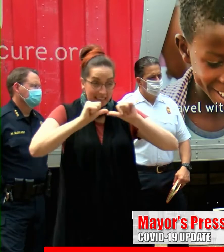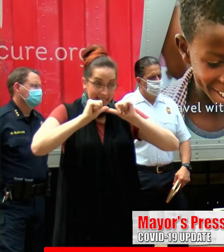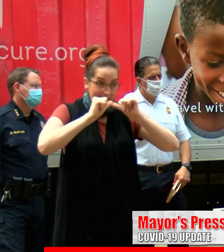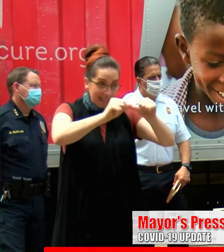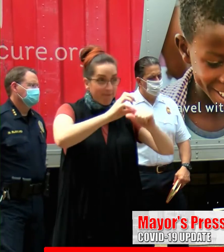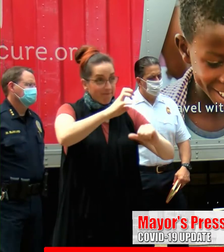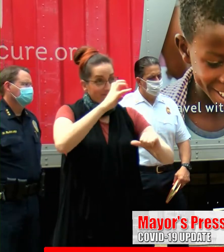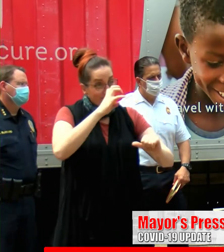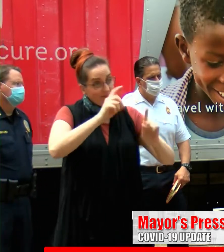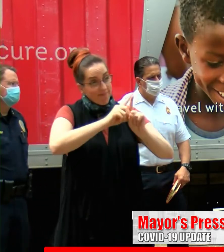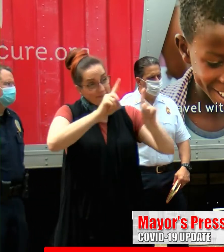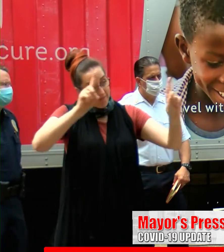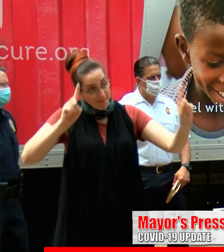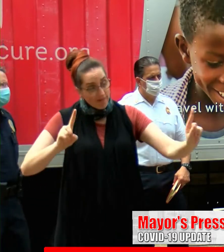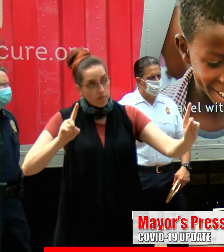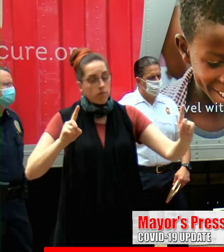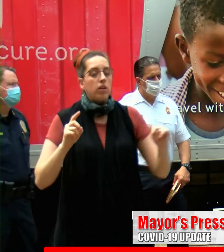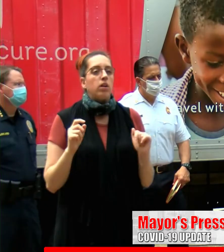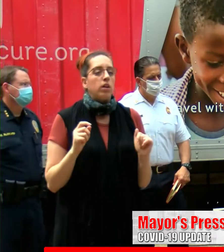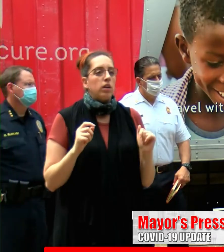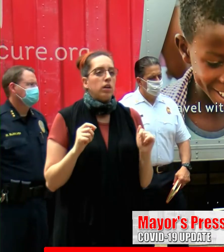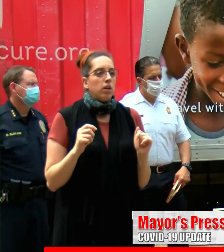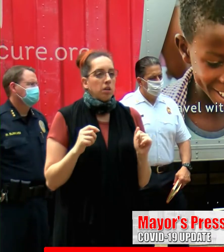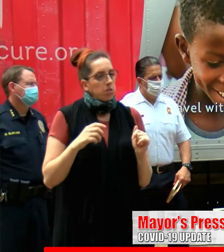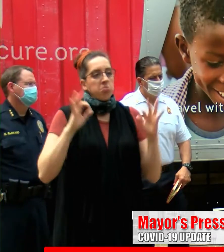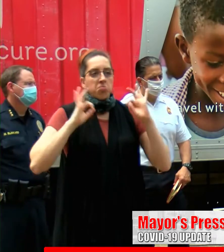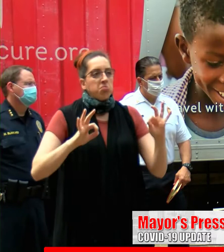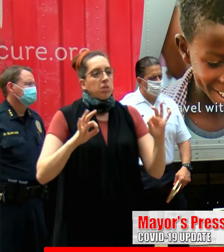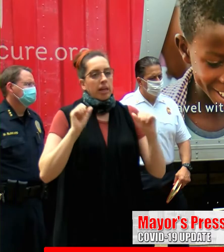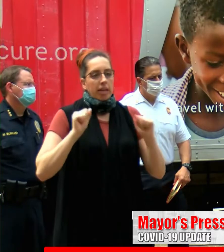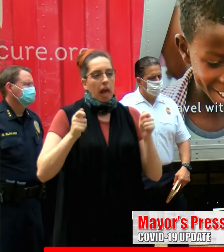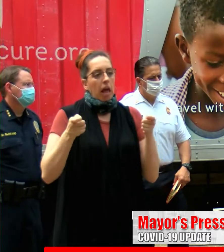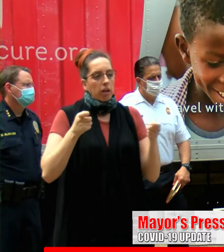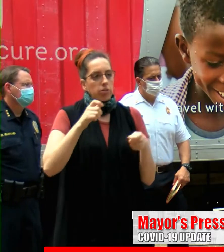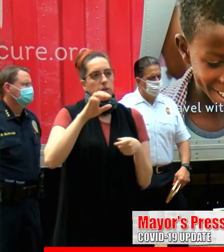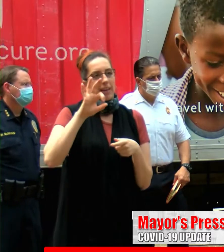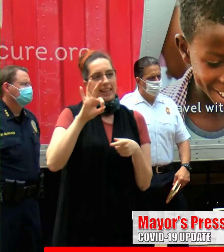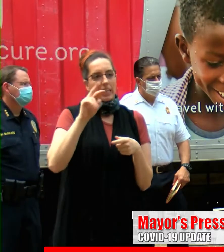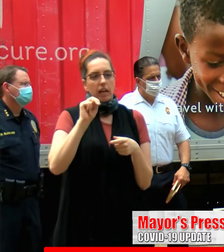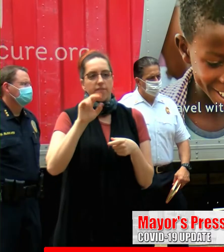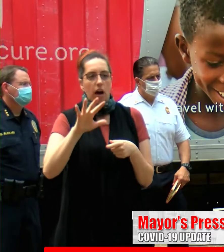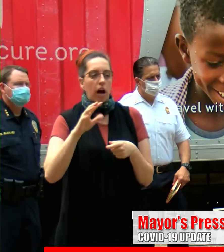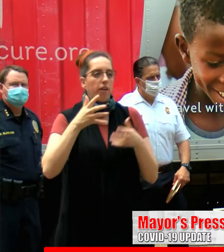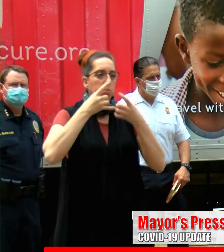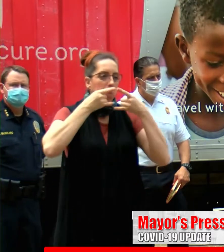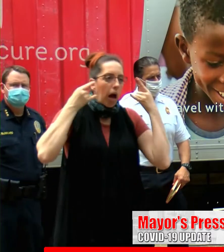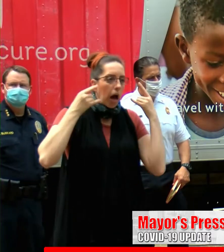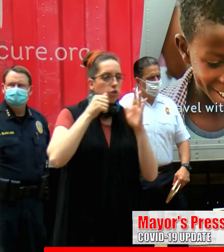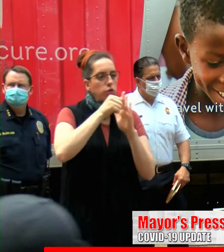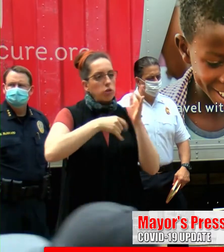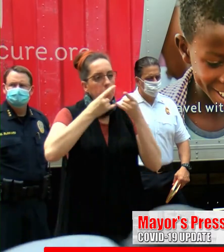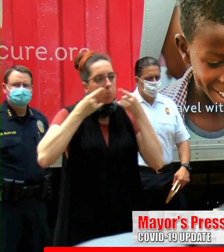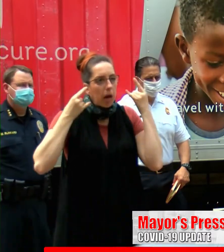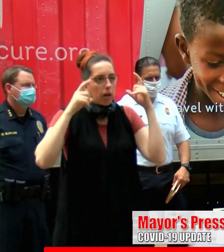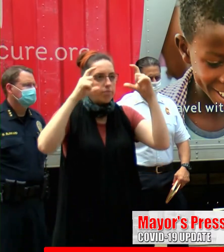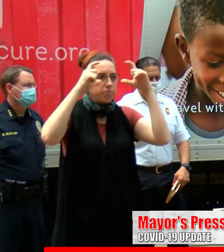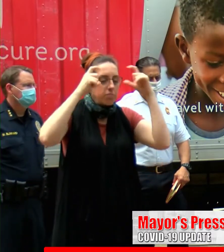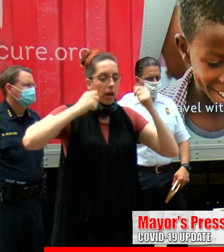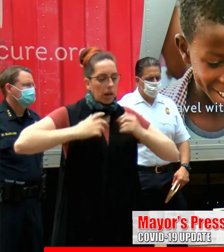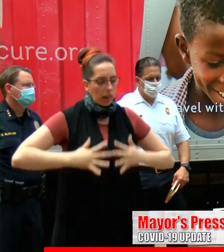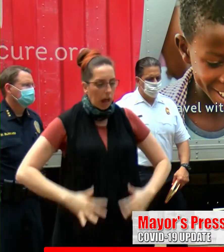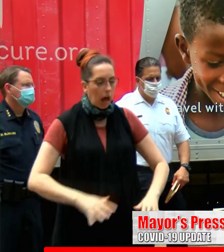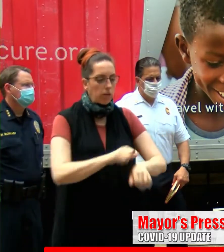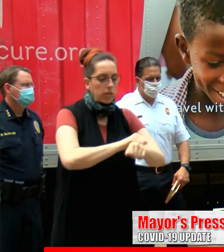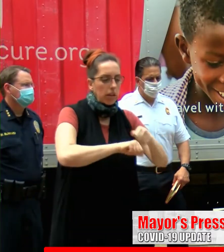social distancing, they are good, can handle N95, respiratory masks, surgical masks, eye protection gowns, gloves,